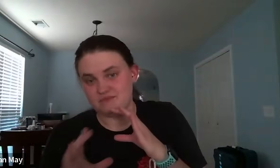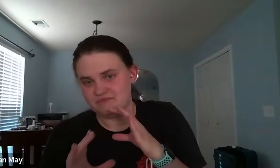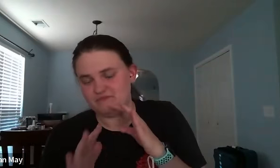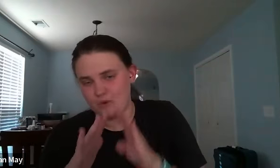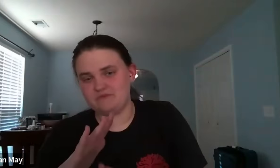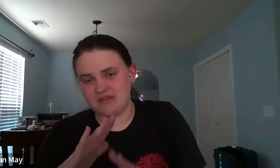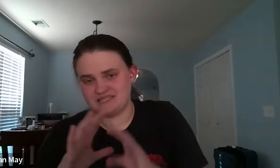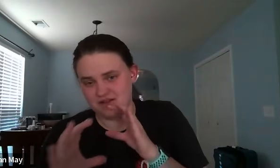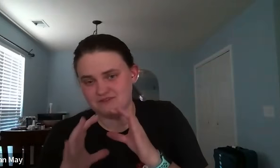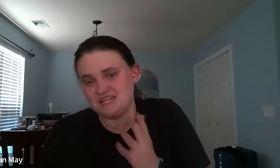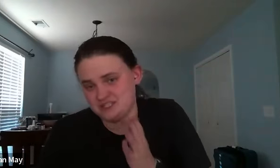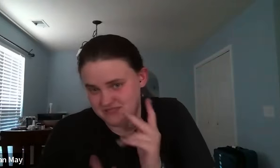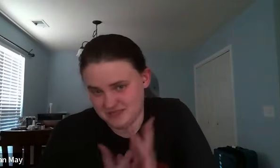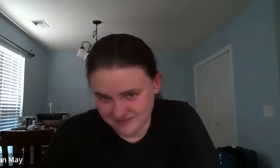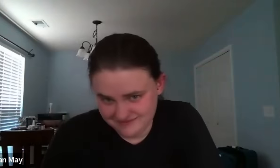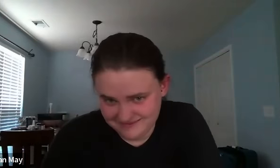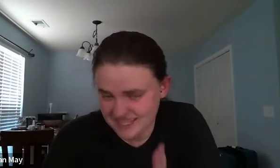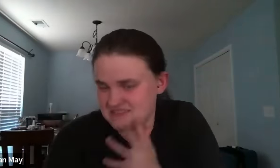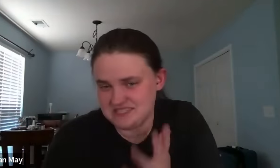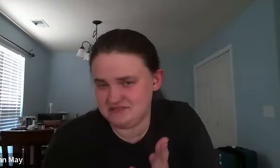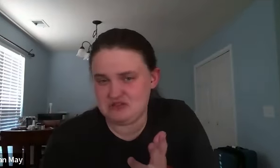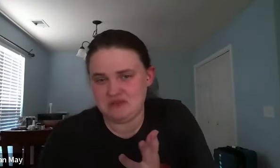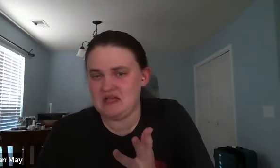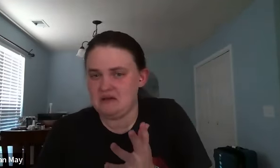some form of basic conversations with someone. Like in the sense of you can be like,